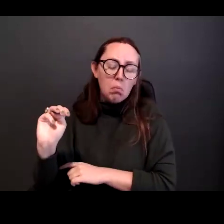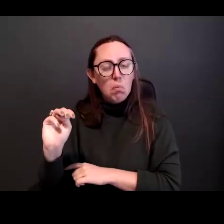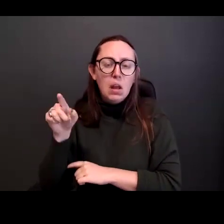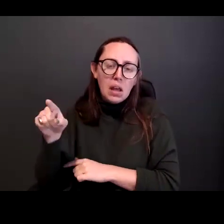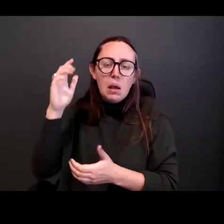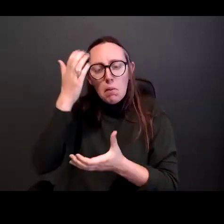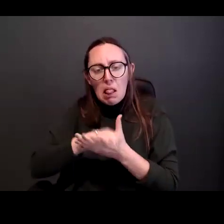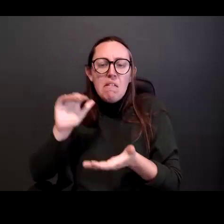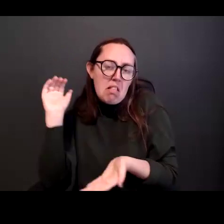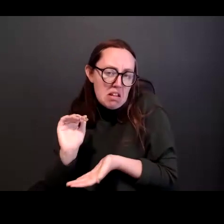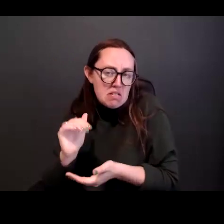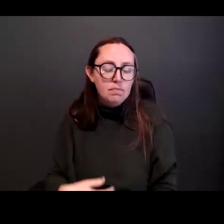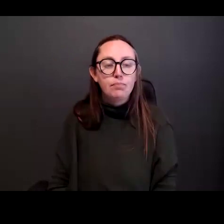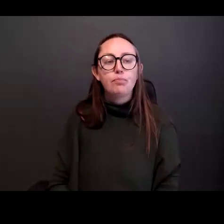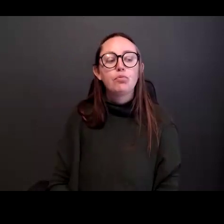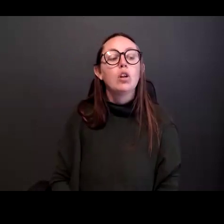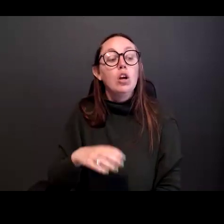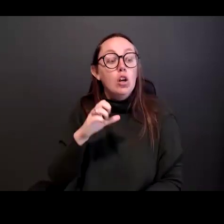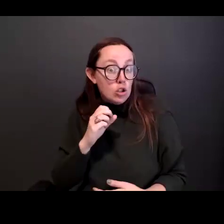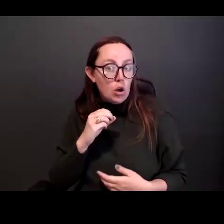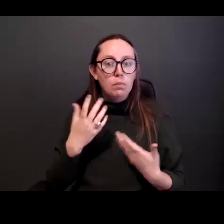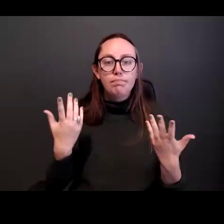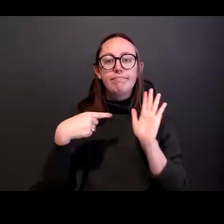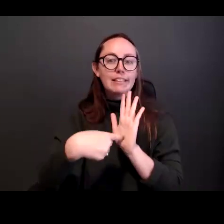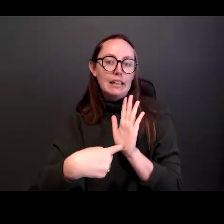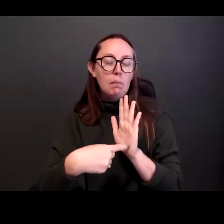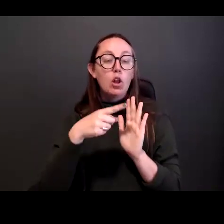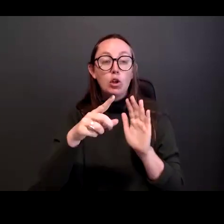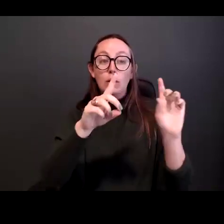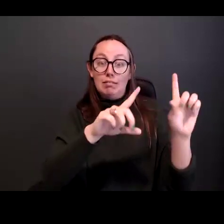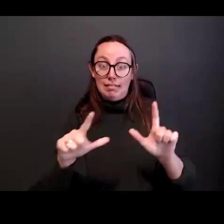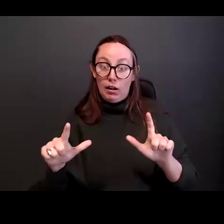whole transcript and you would read it. I